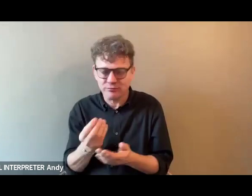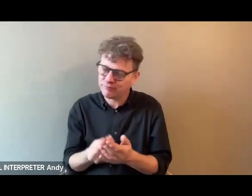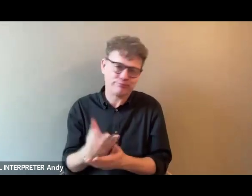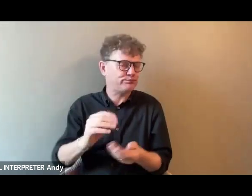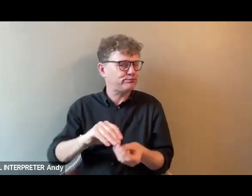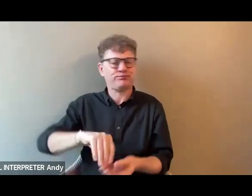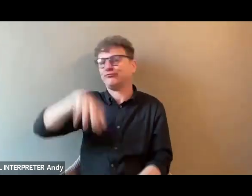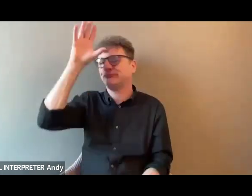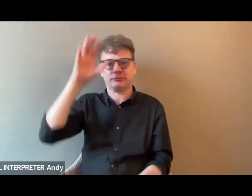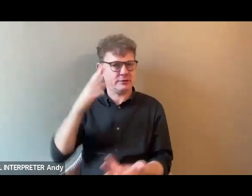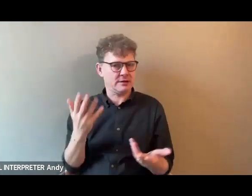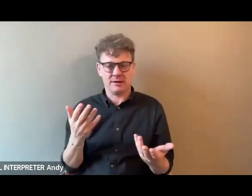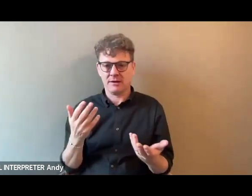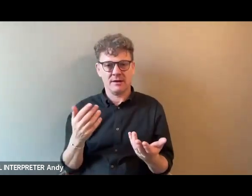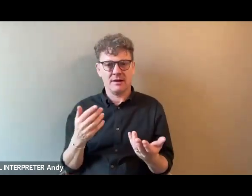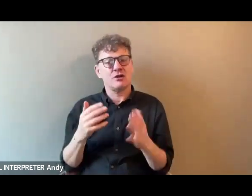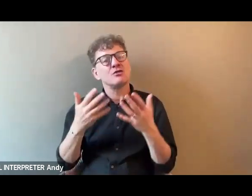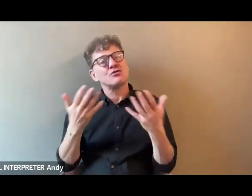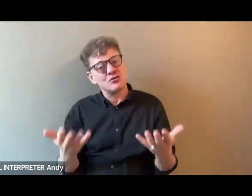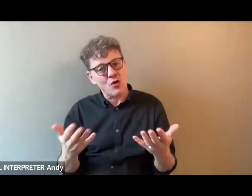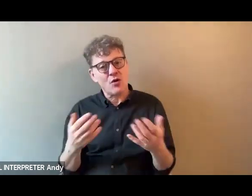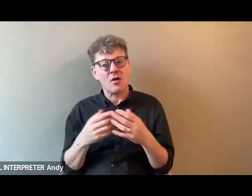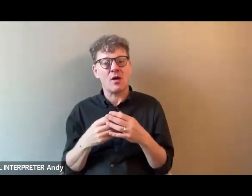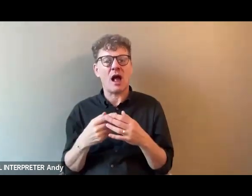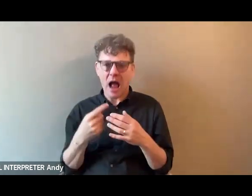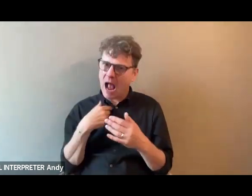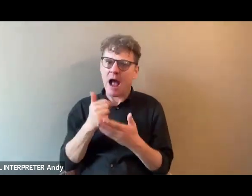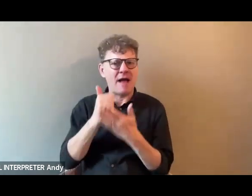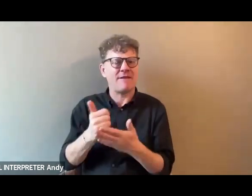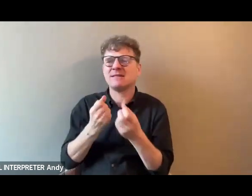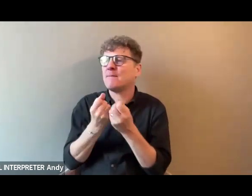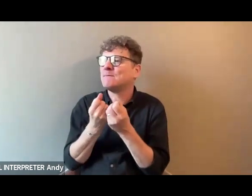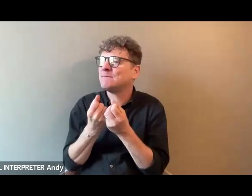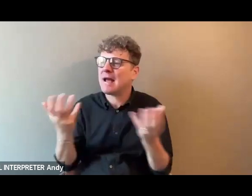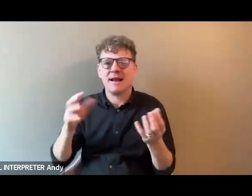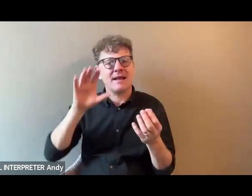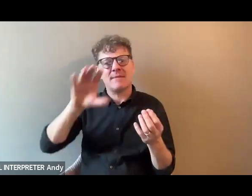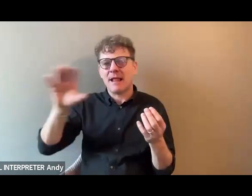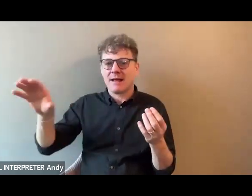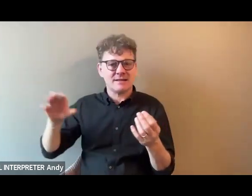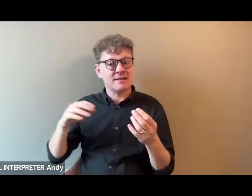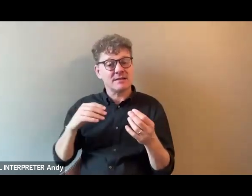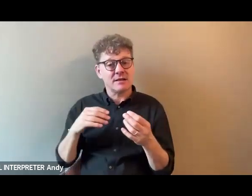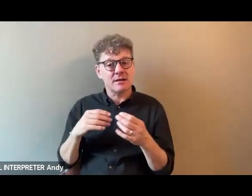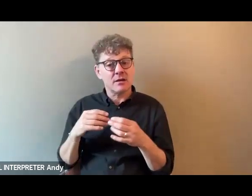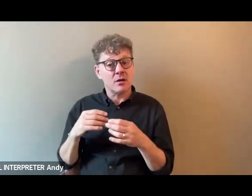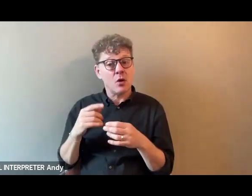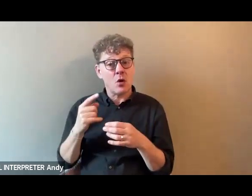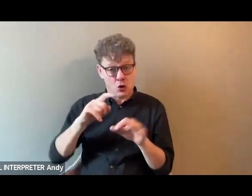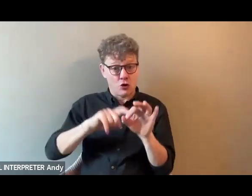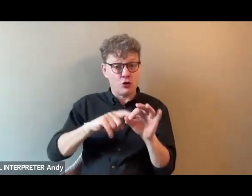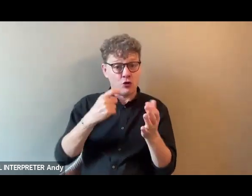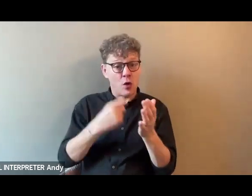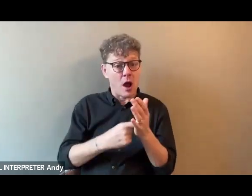making your facility accessible. So I am advising many, many places. We have got a poster with a QR